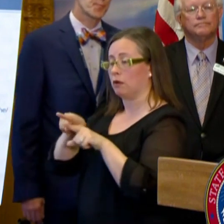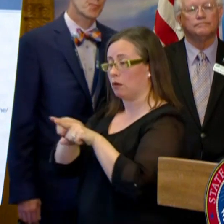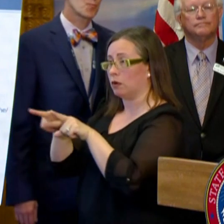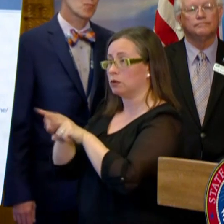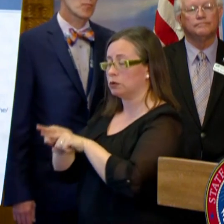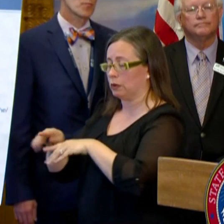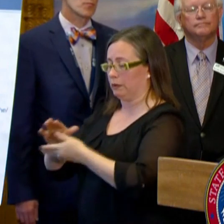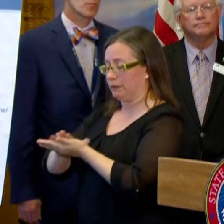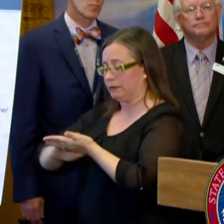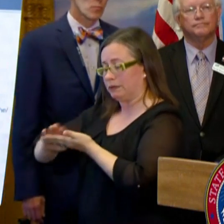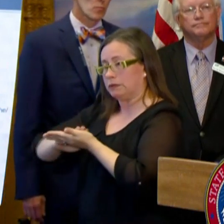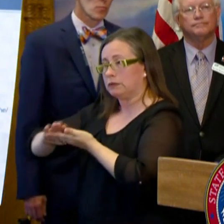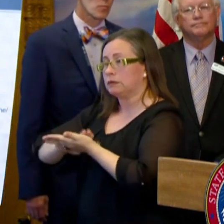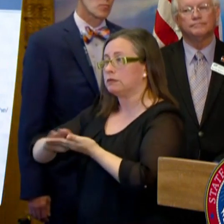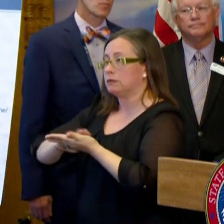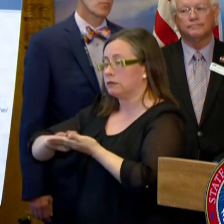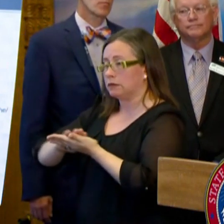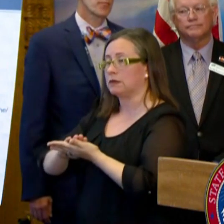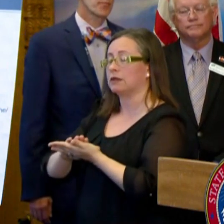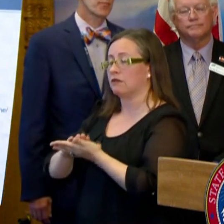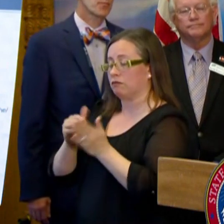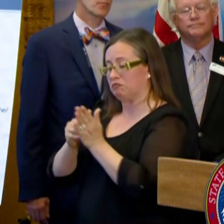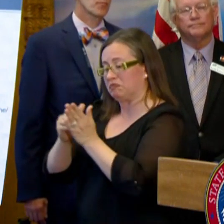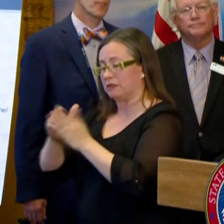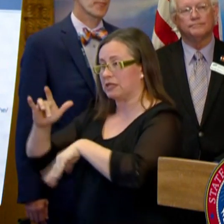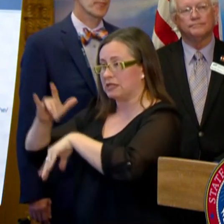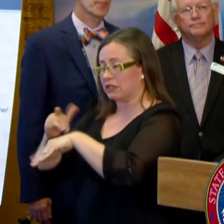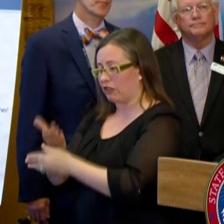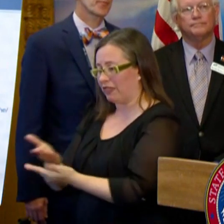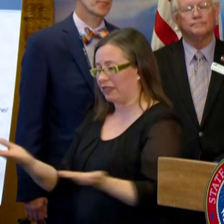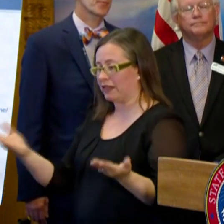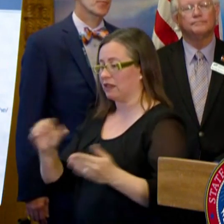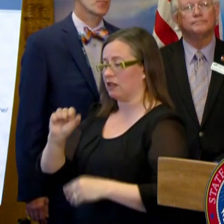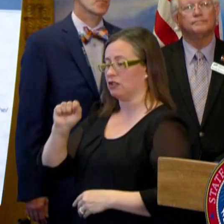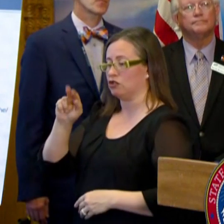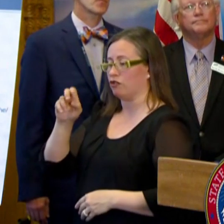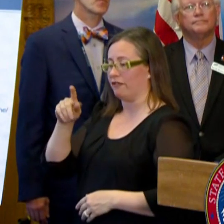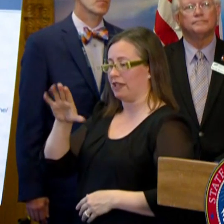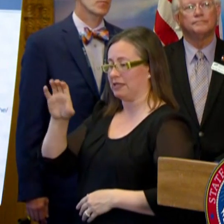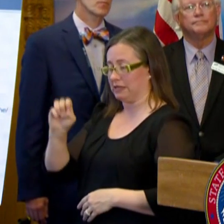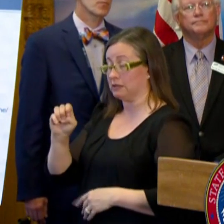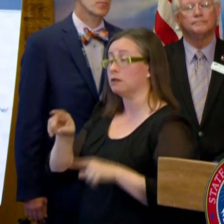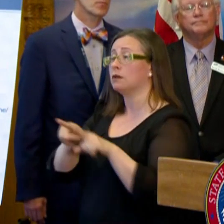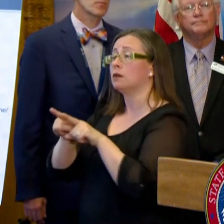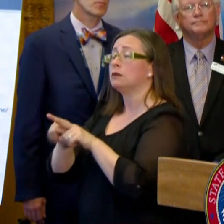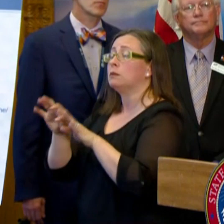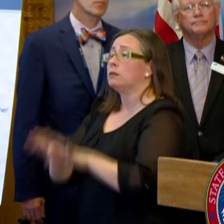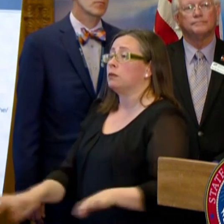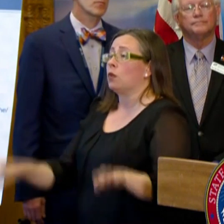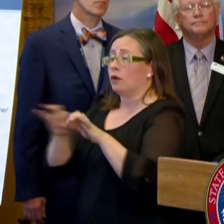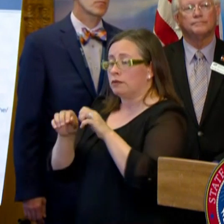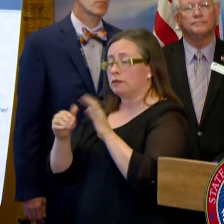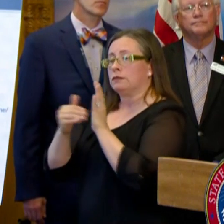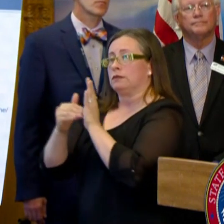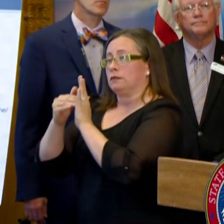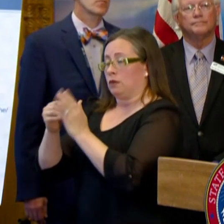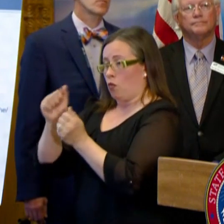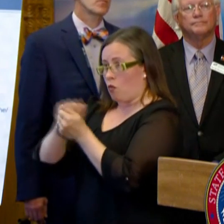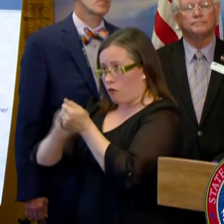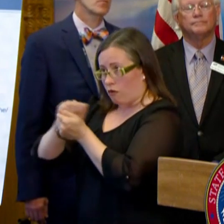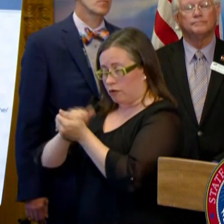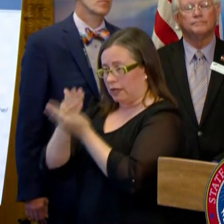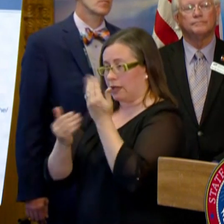touched objects and surfaces on a regular basis. It's also critically important to wash your hands regularly with soap and